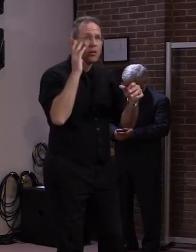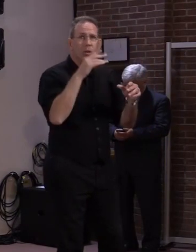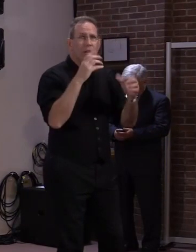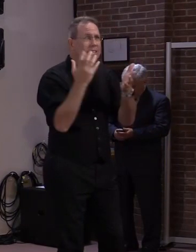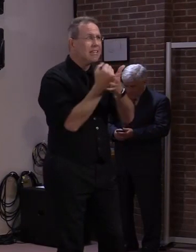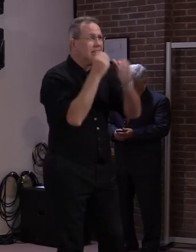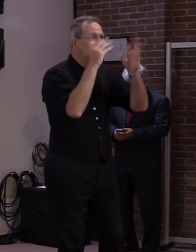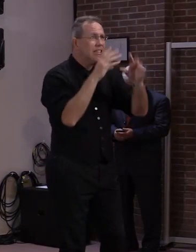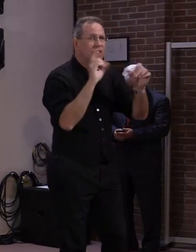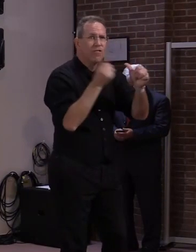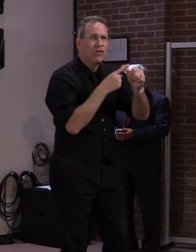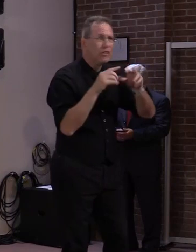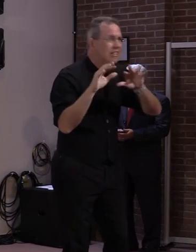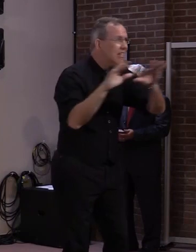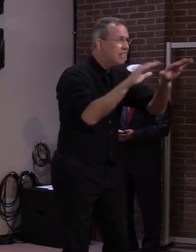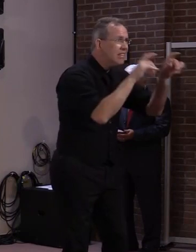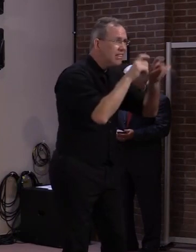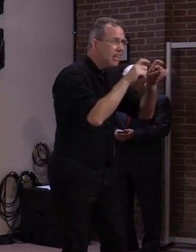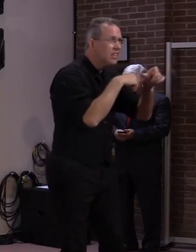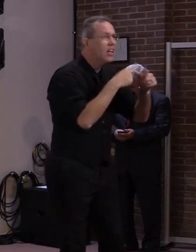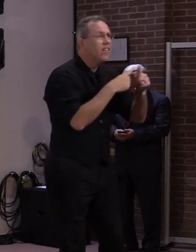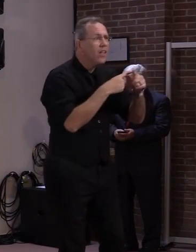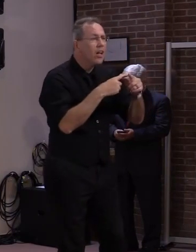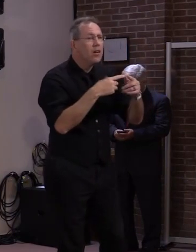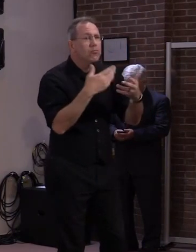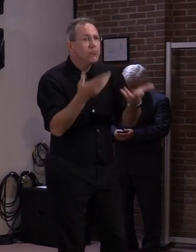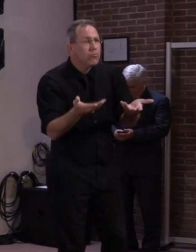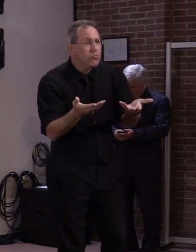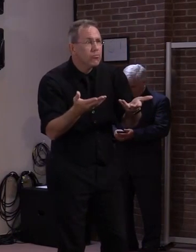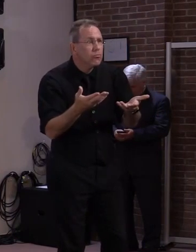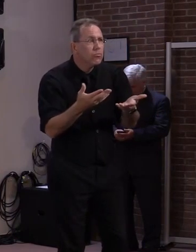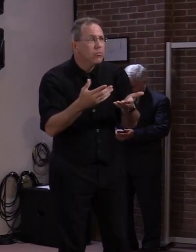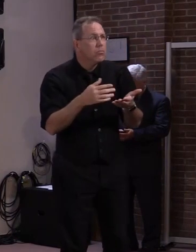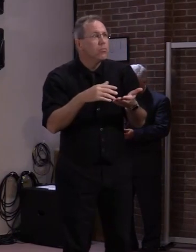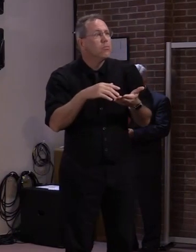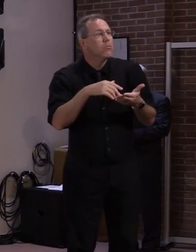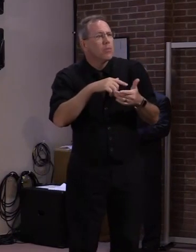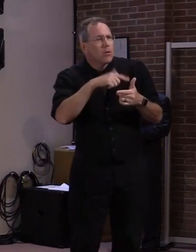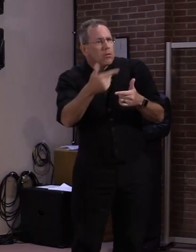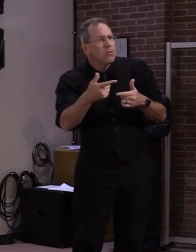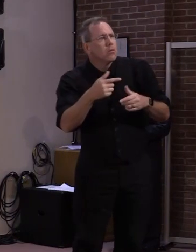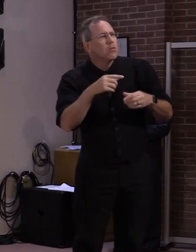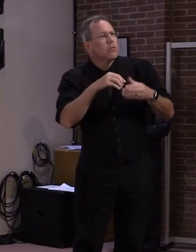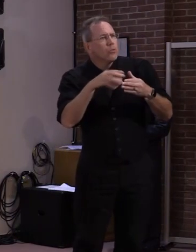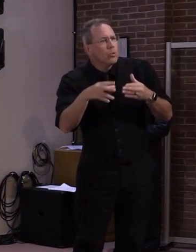could and then established a rolling pattern um